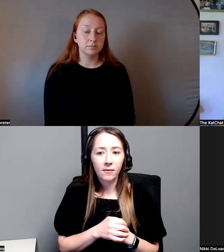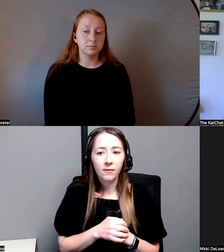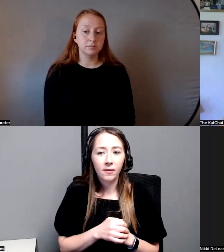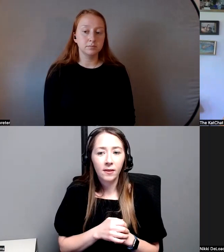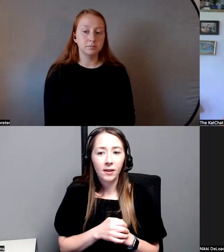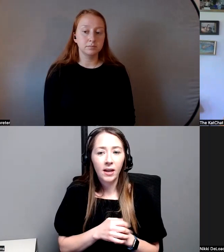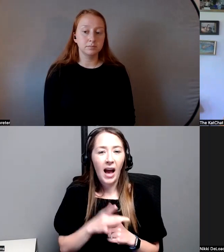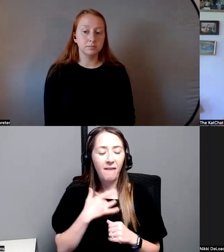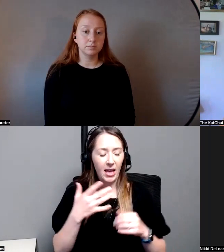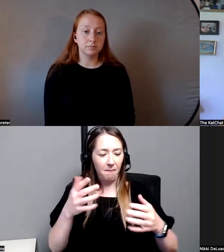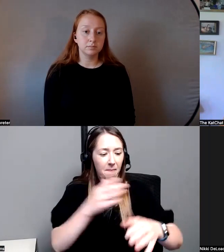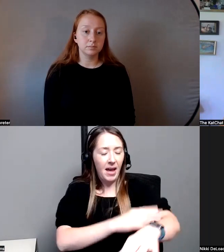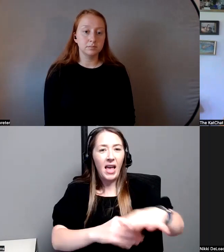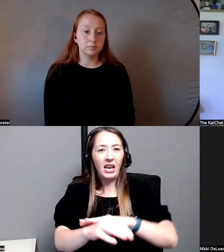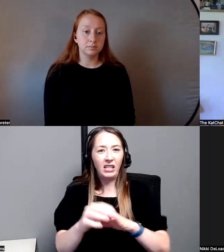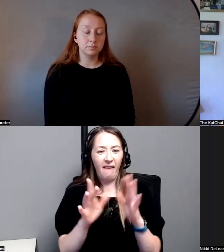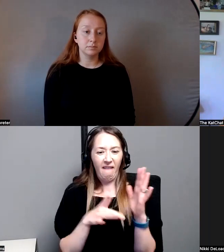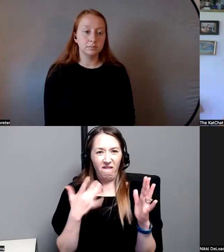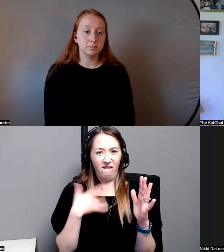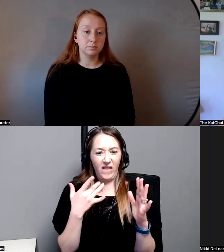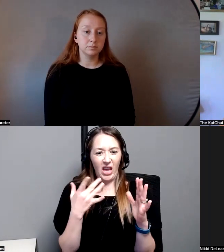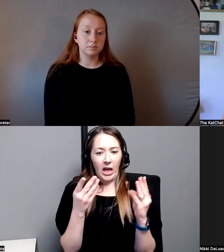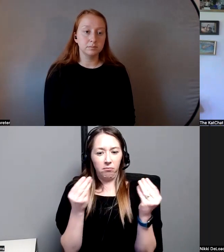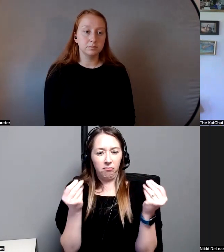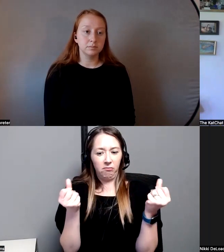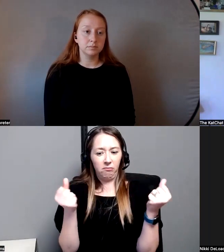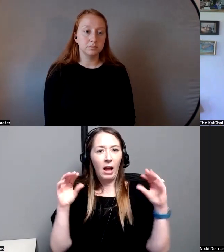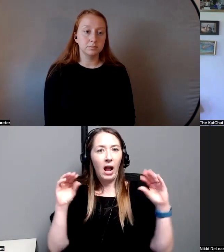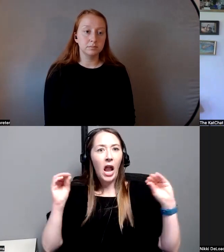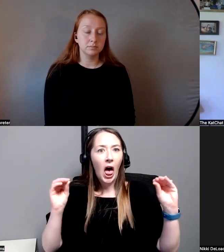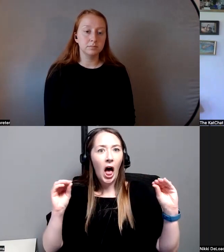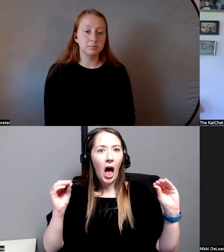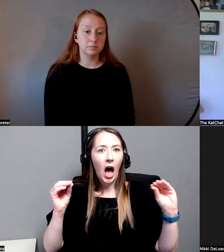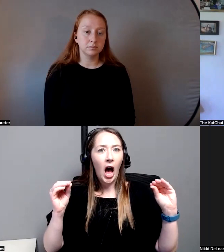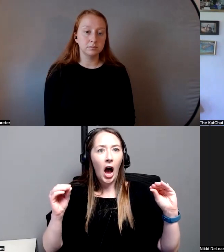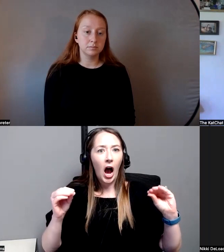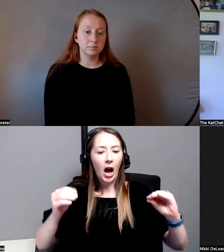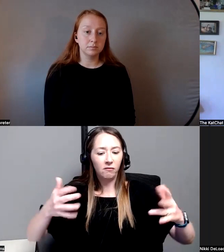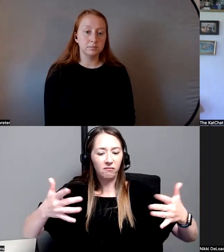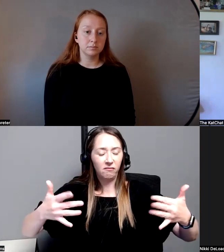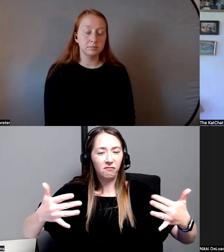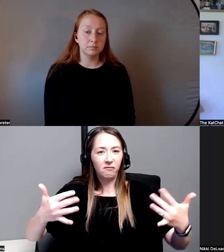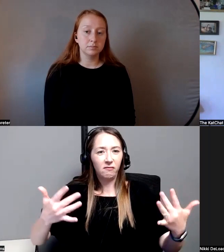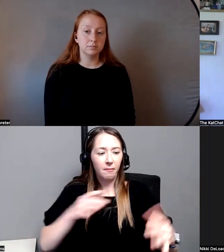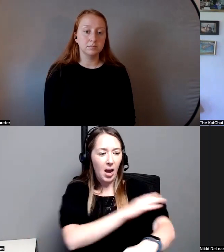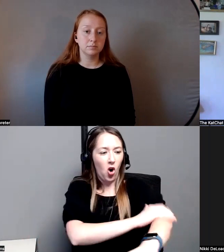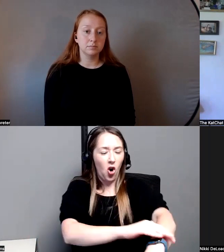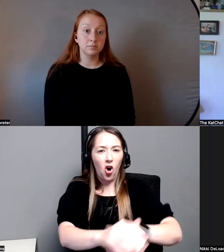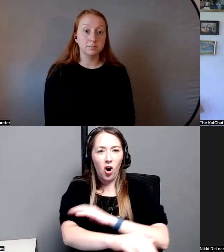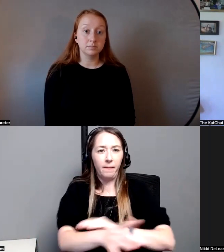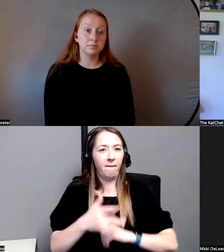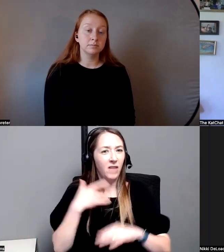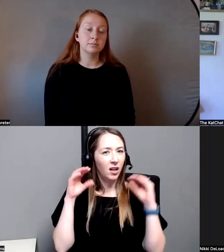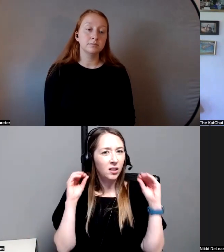a feeling within about 20 minutes of wearing the dress. I would start to lose feeling in my hands and in my arms, and